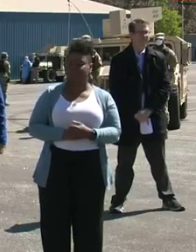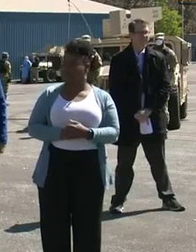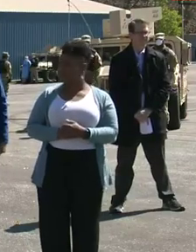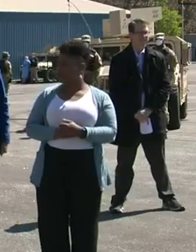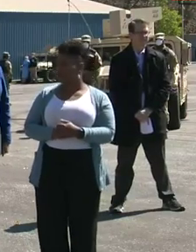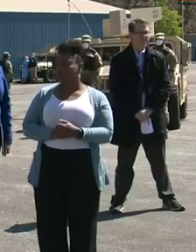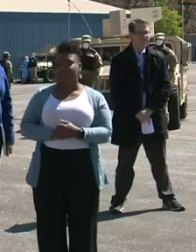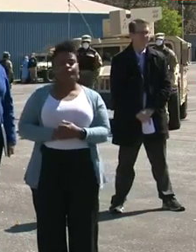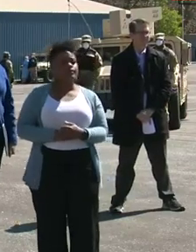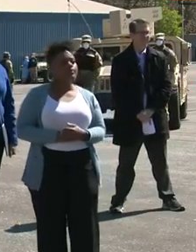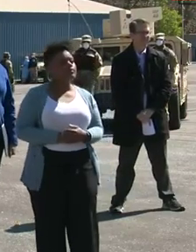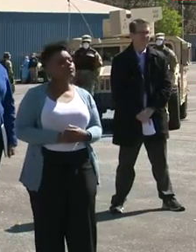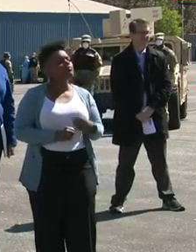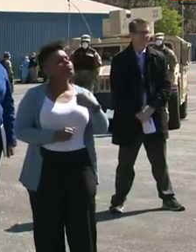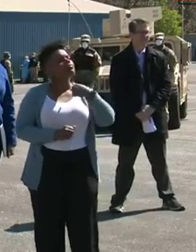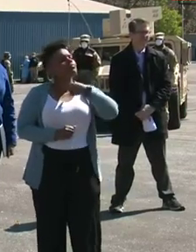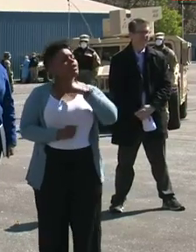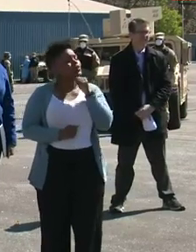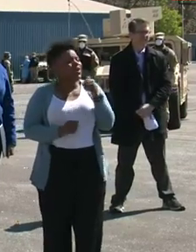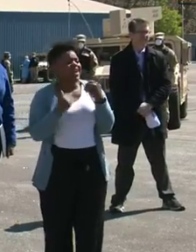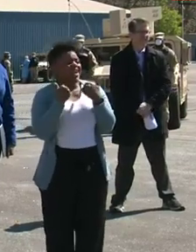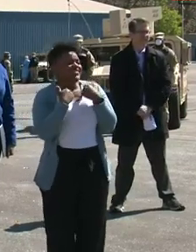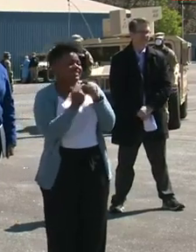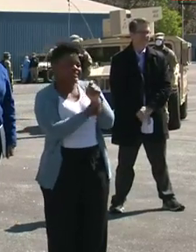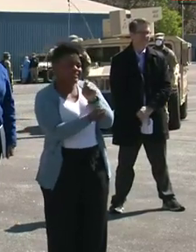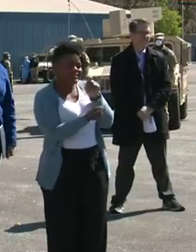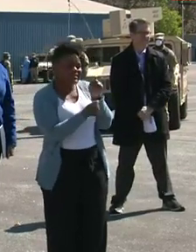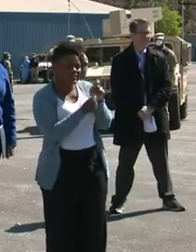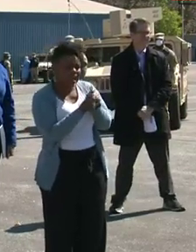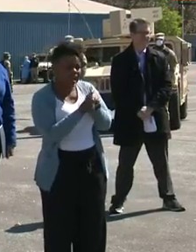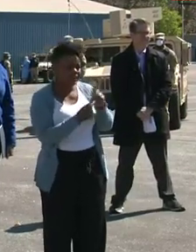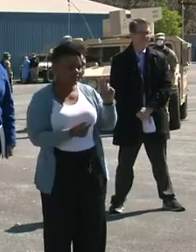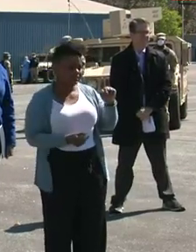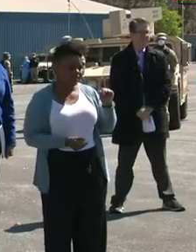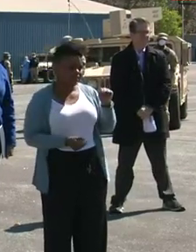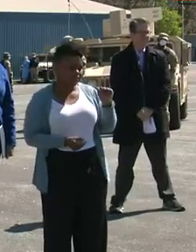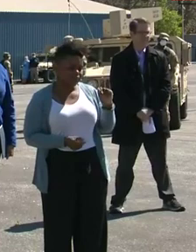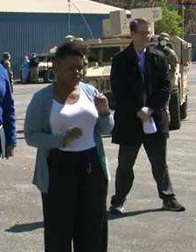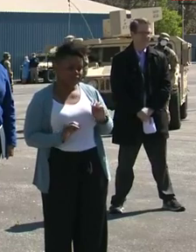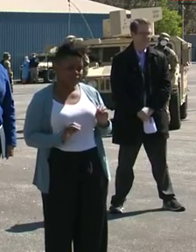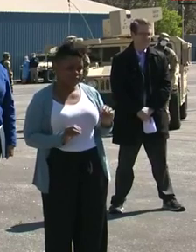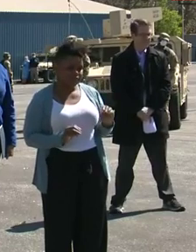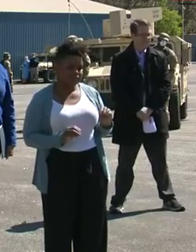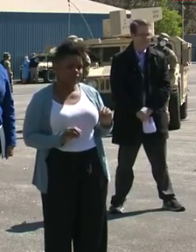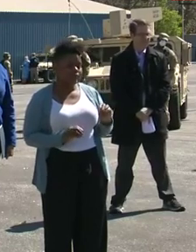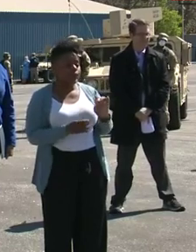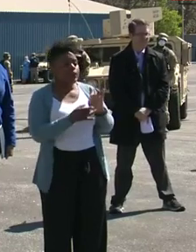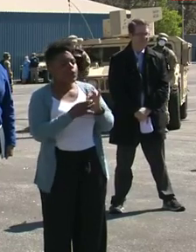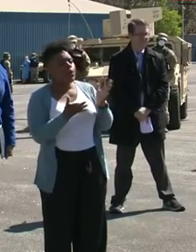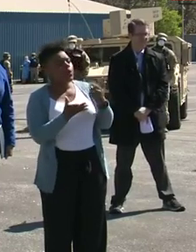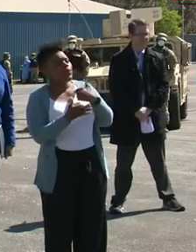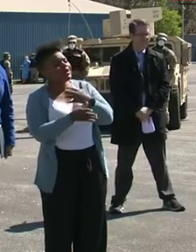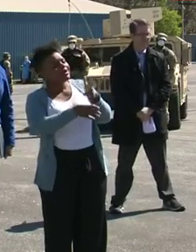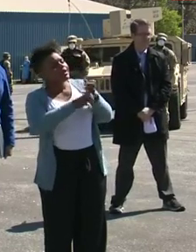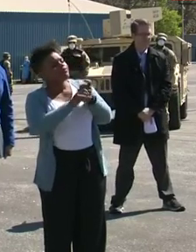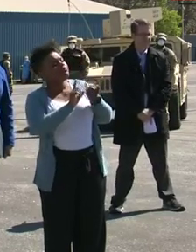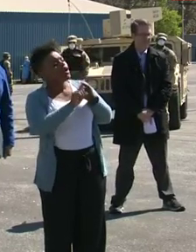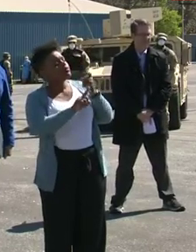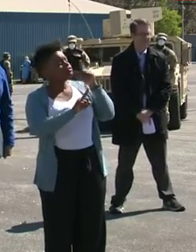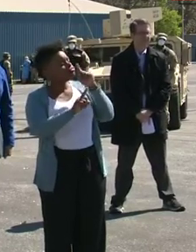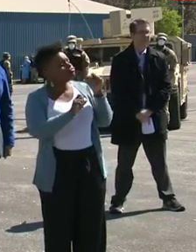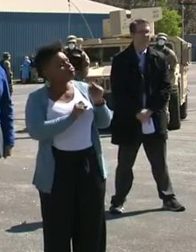So I don't have the exact data on me in terms of what we received from the Strategic National